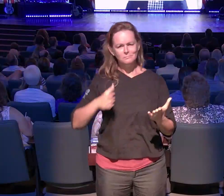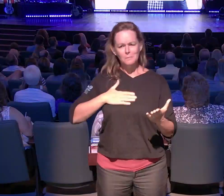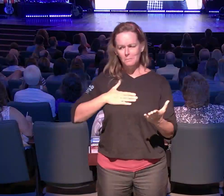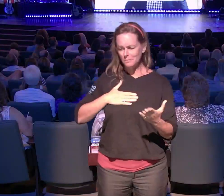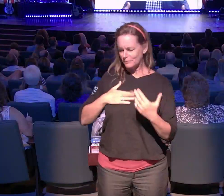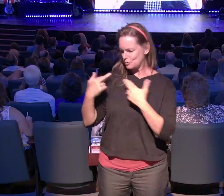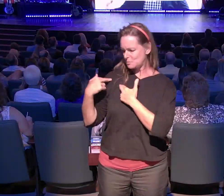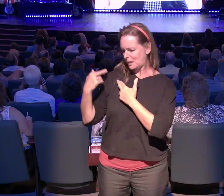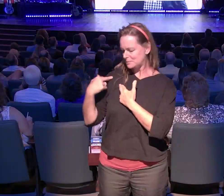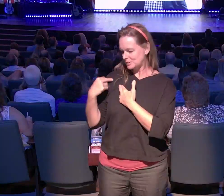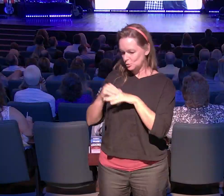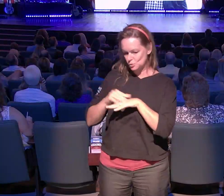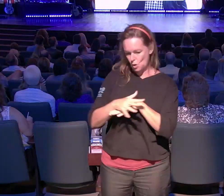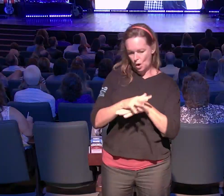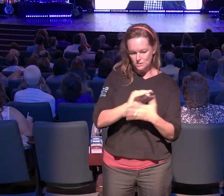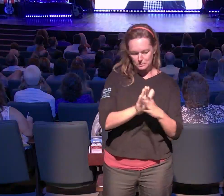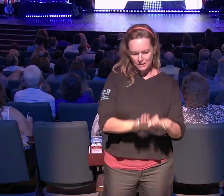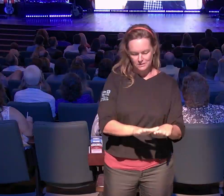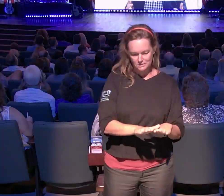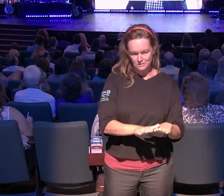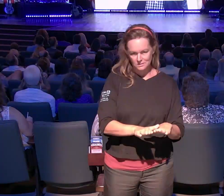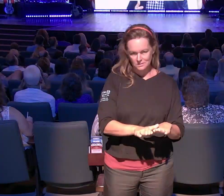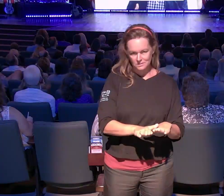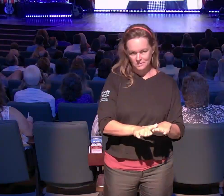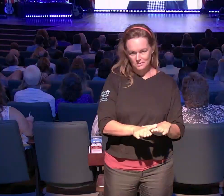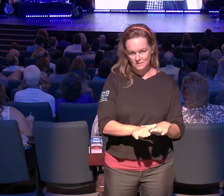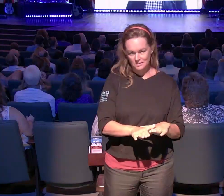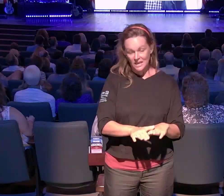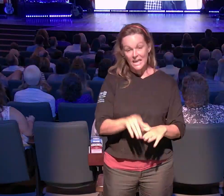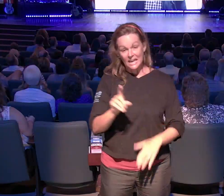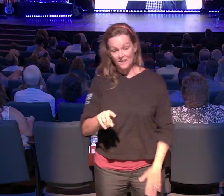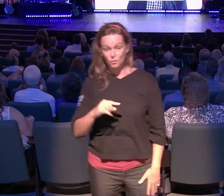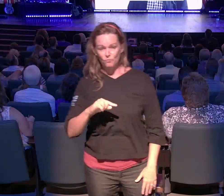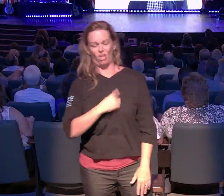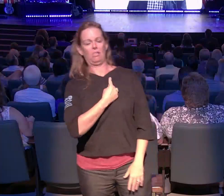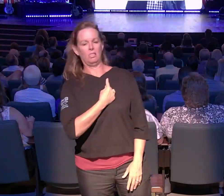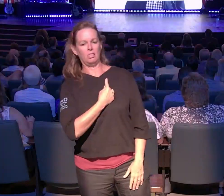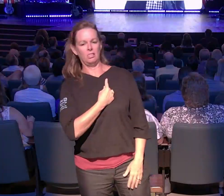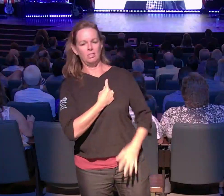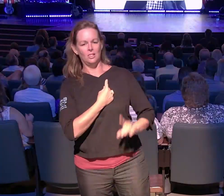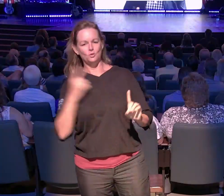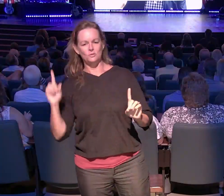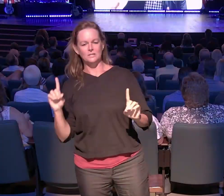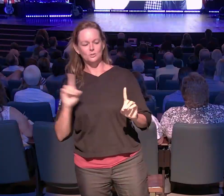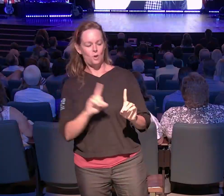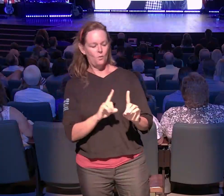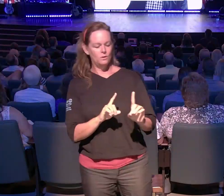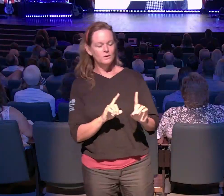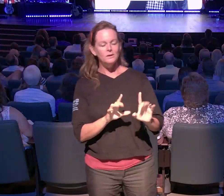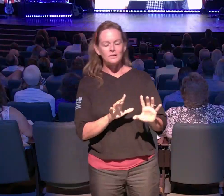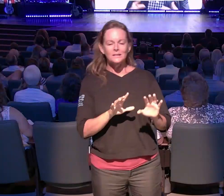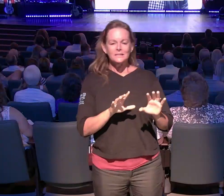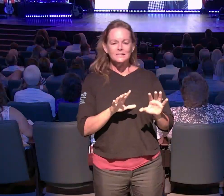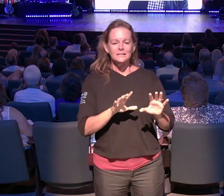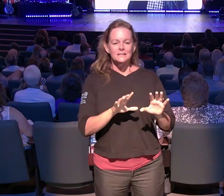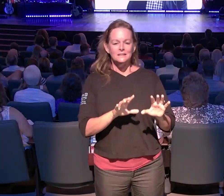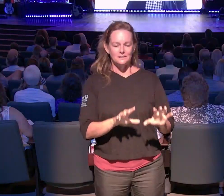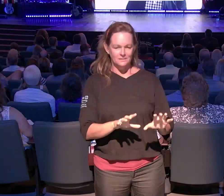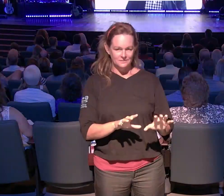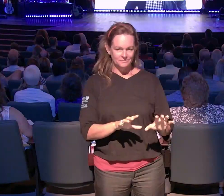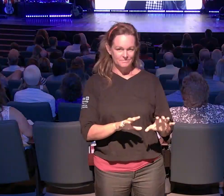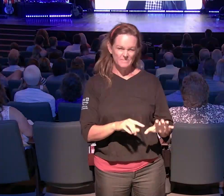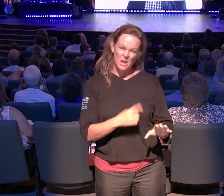in your relationships and in our nation. And if there's someone that you need to go talk to this week to begin a peace conference with, to heal a